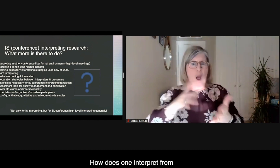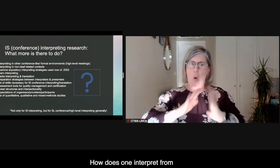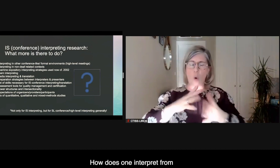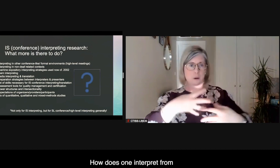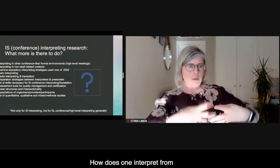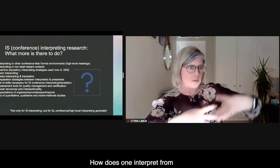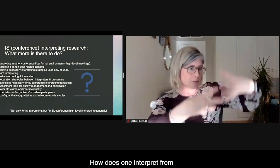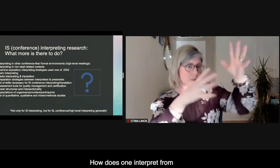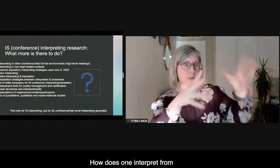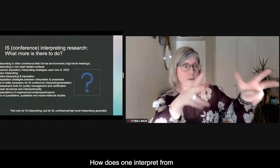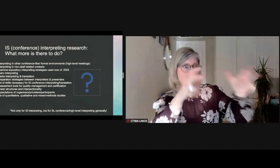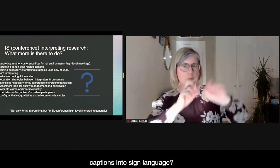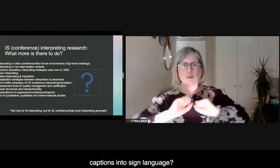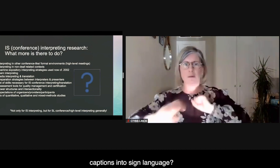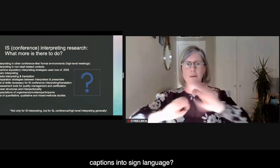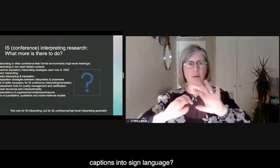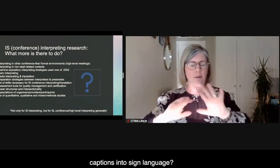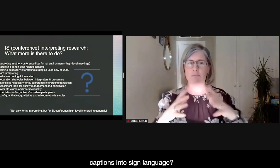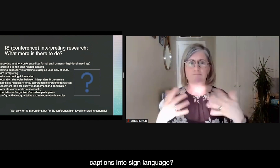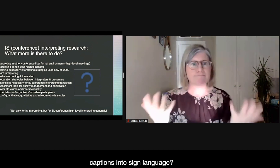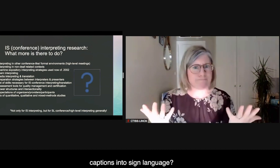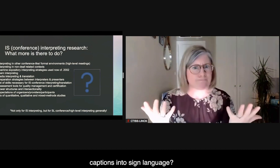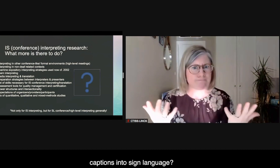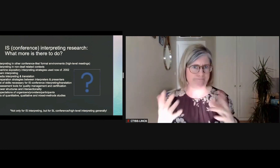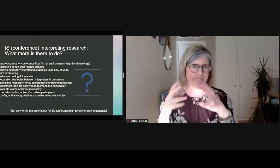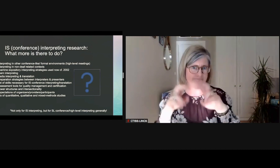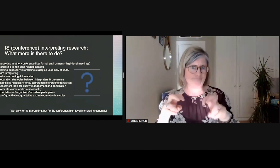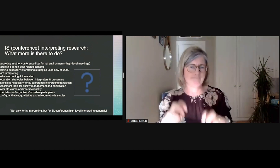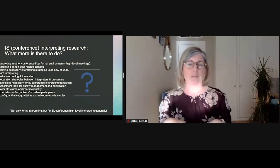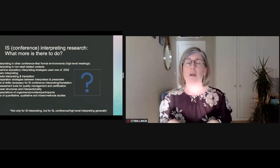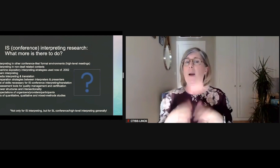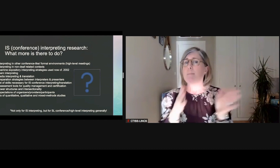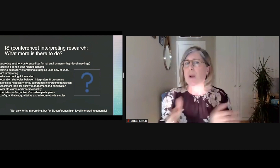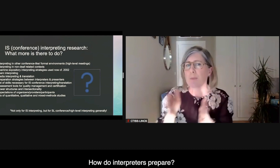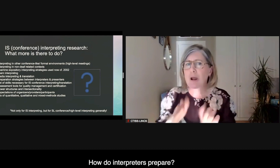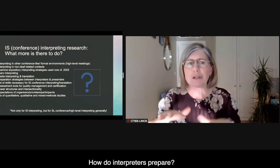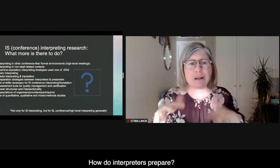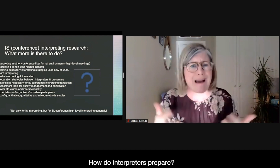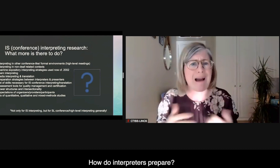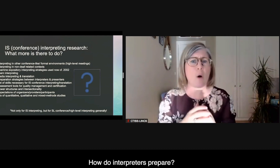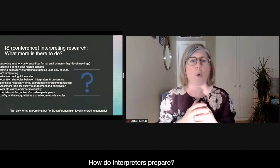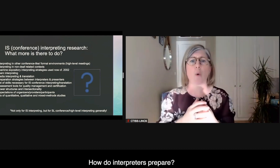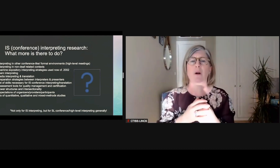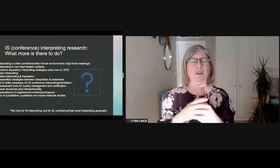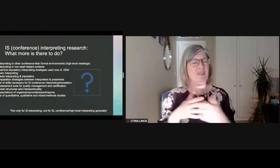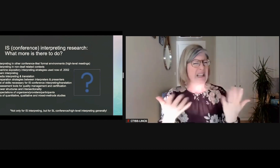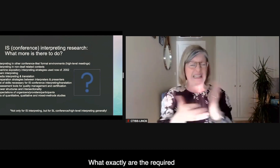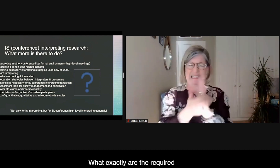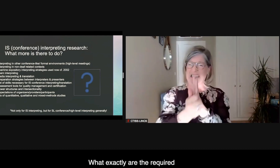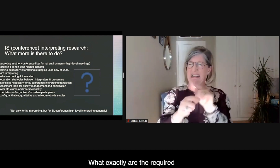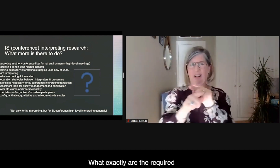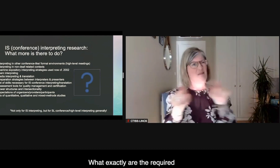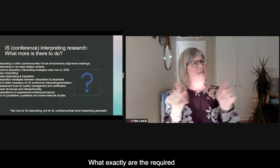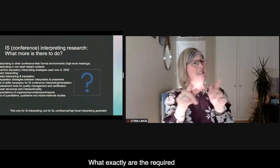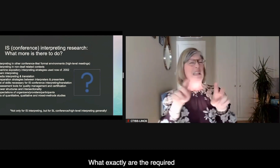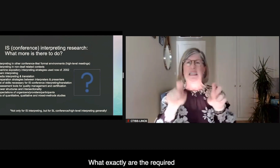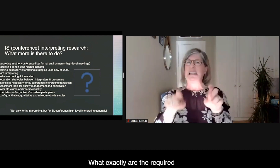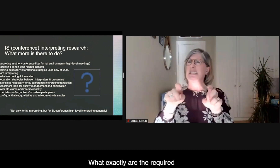How does one interpret from captions into sign language? How do interpreters prepare? What exactly are the